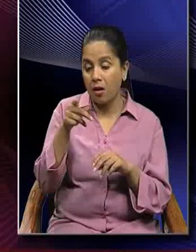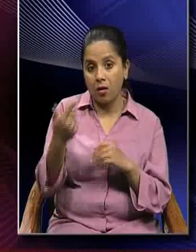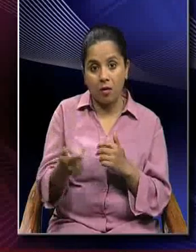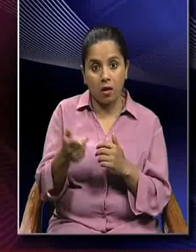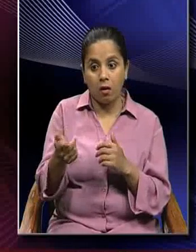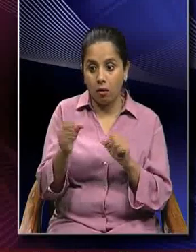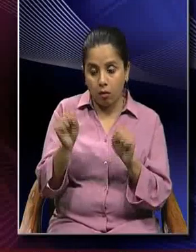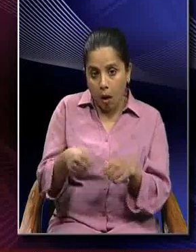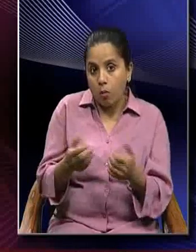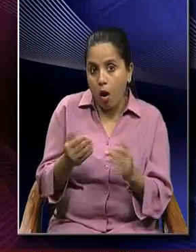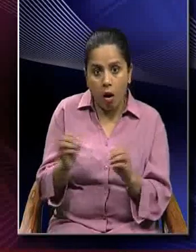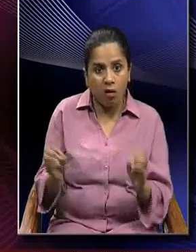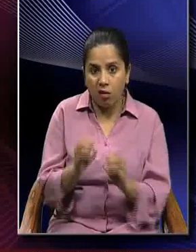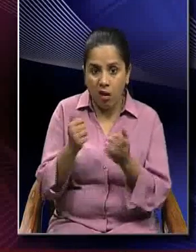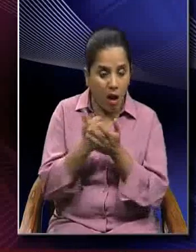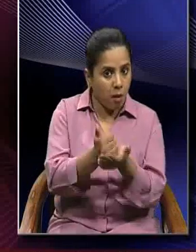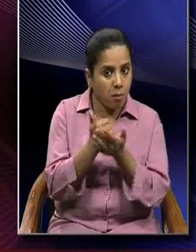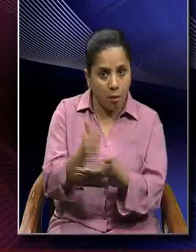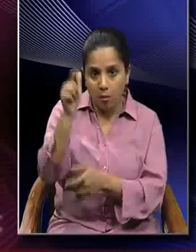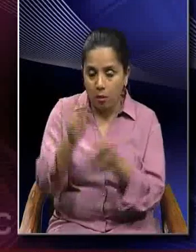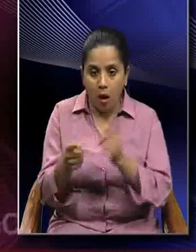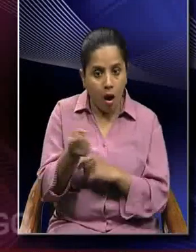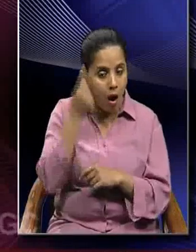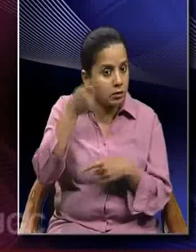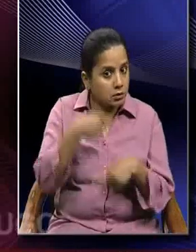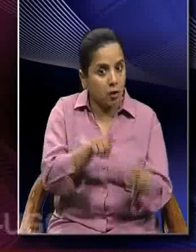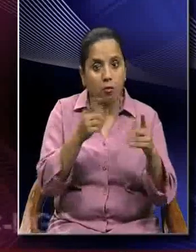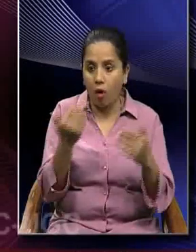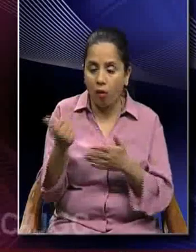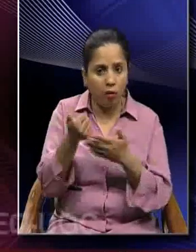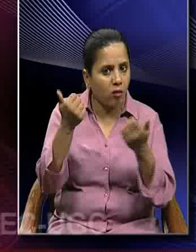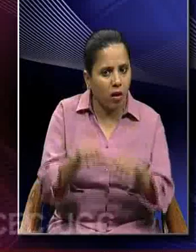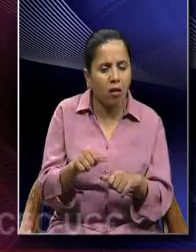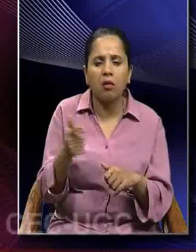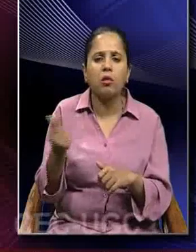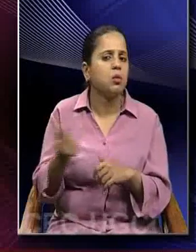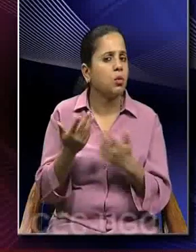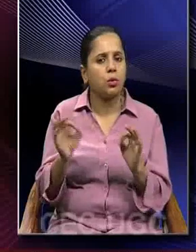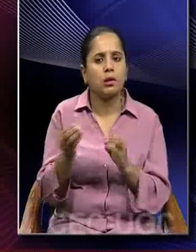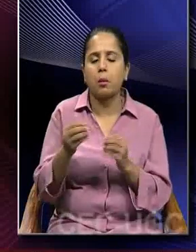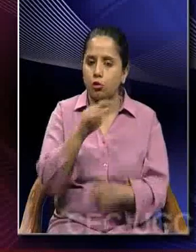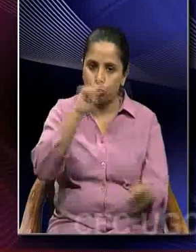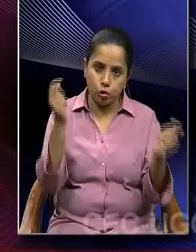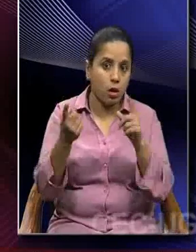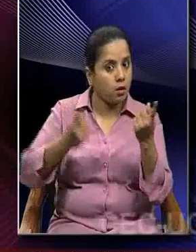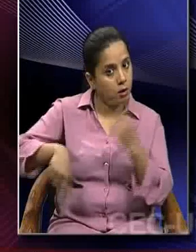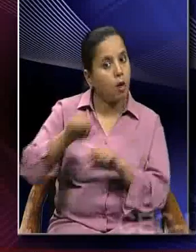the capability of helping people understand themselves and bringing about some transformation around